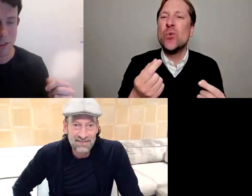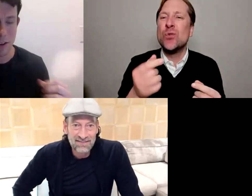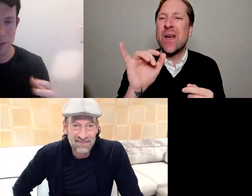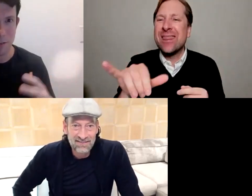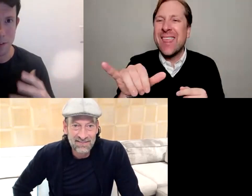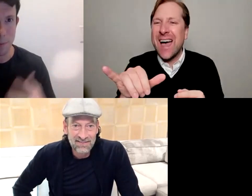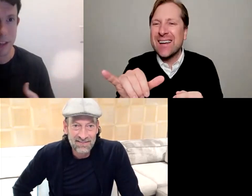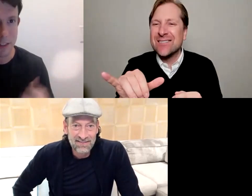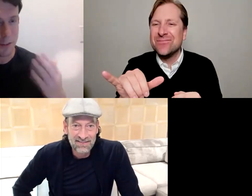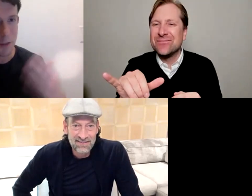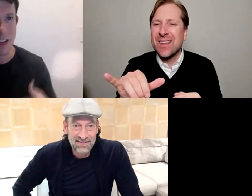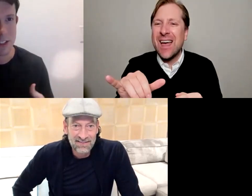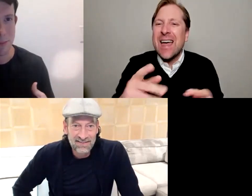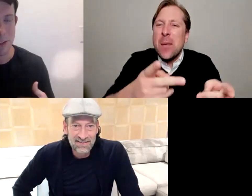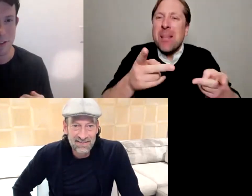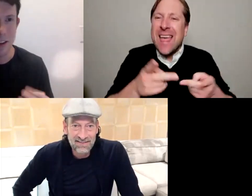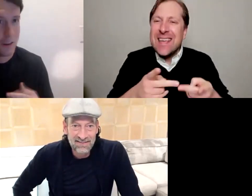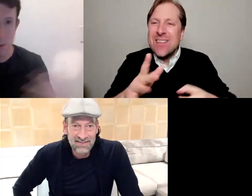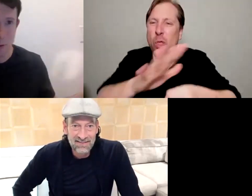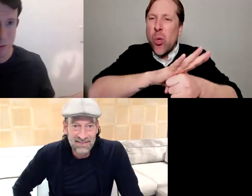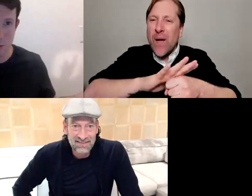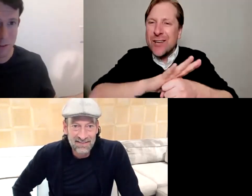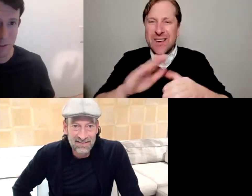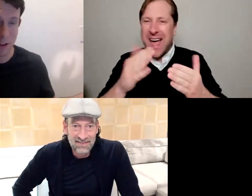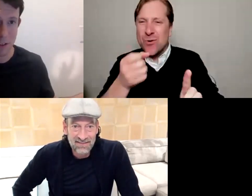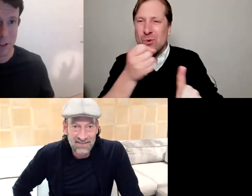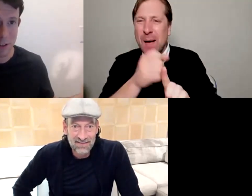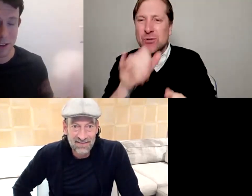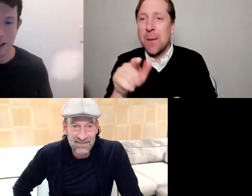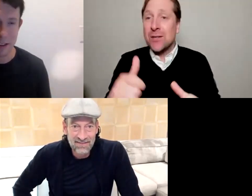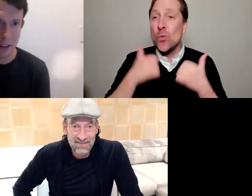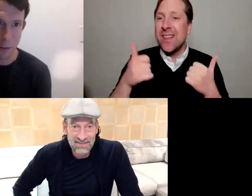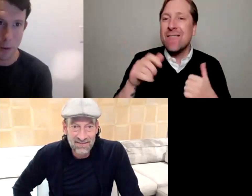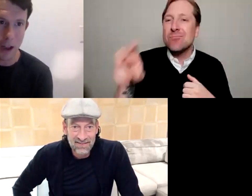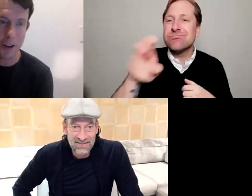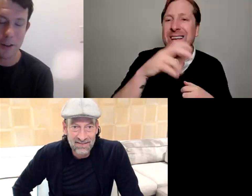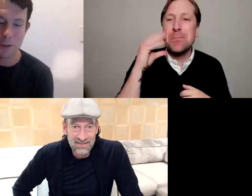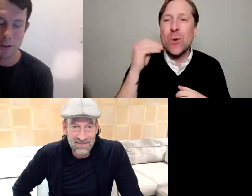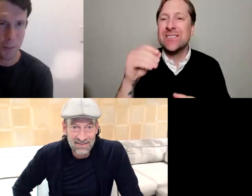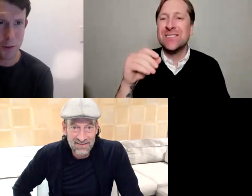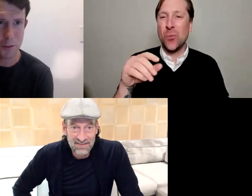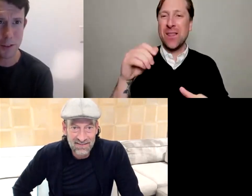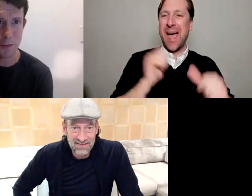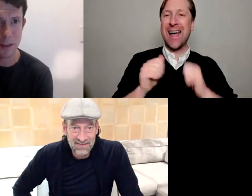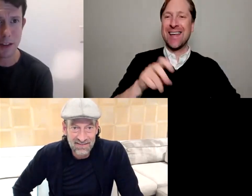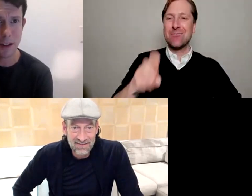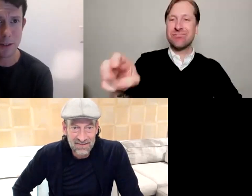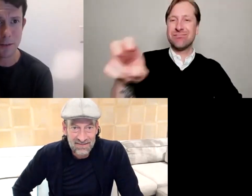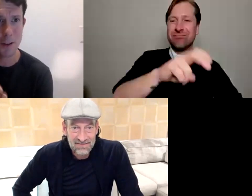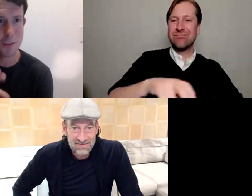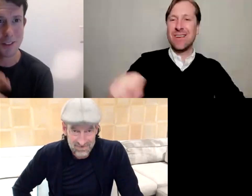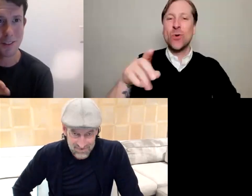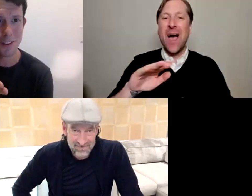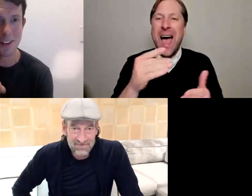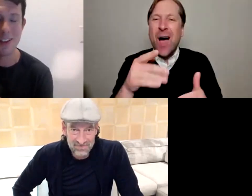quirks of place, of location? Because you're someone who's lived around the country. And how do you sort of immerse yourself in a